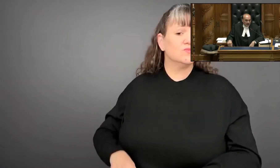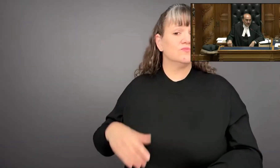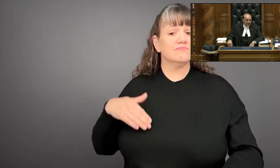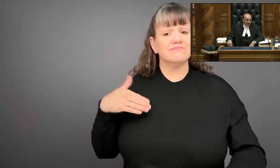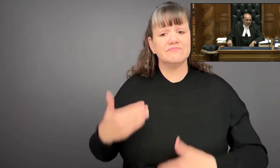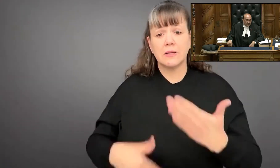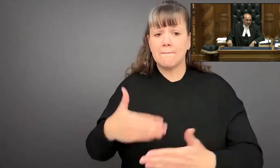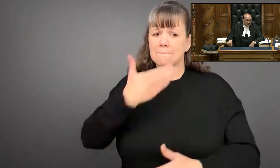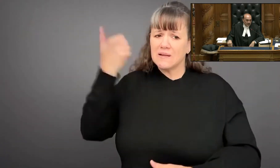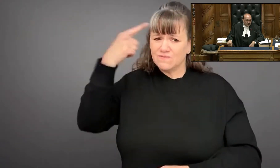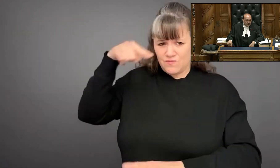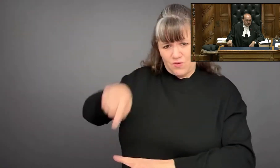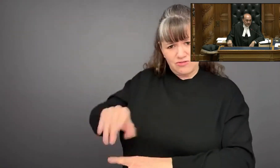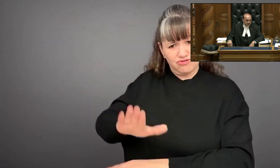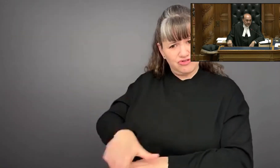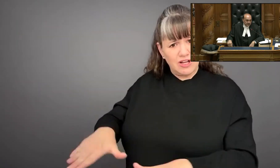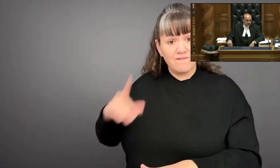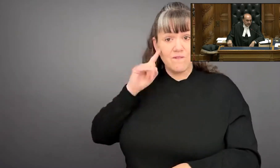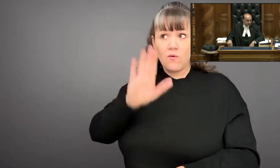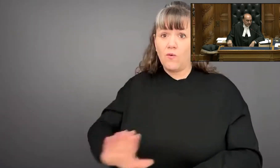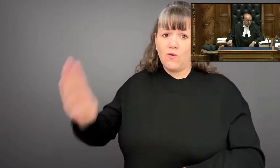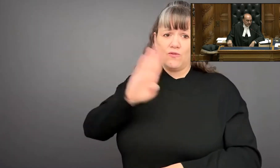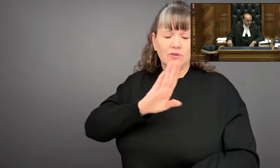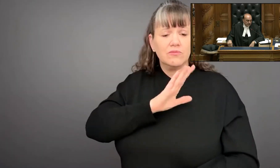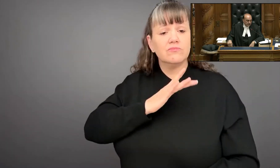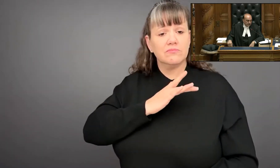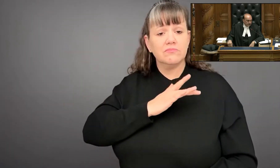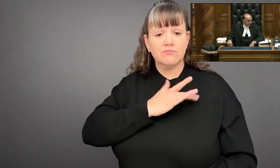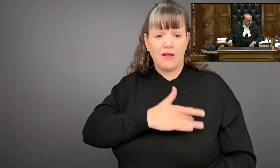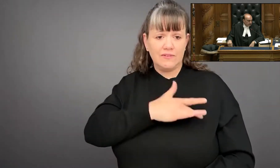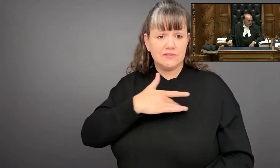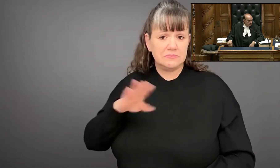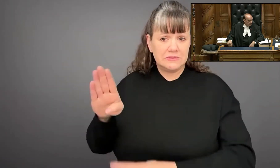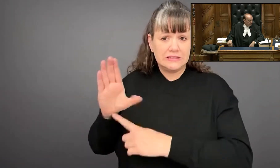Member for Columbia River Revelstoke. Thank you, Mr. Speaker.